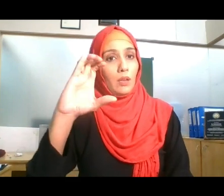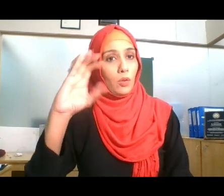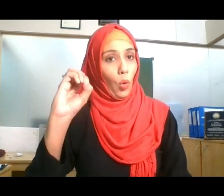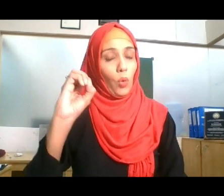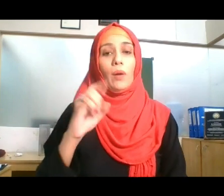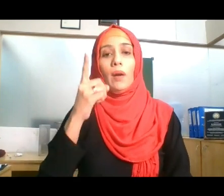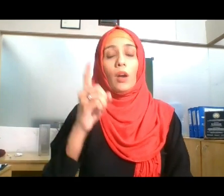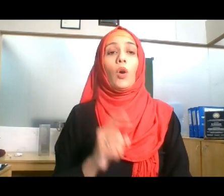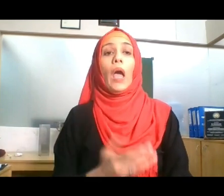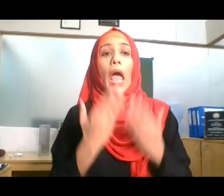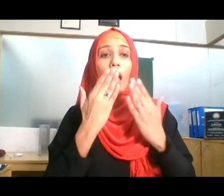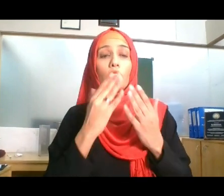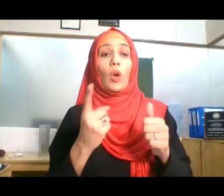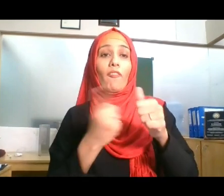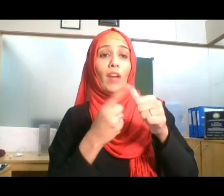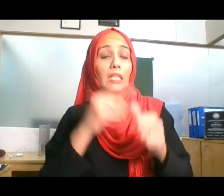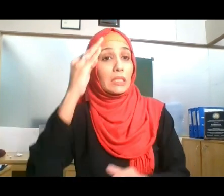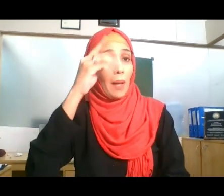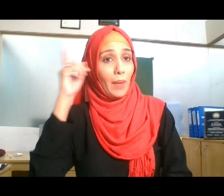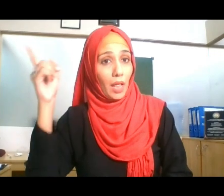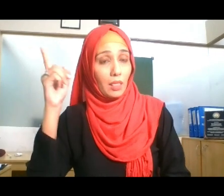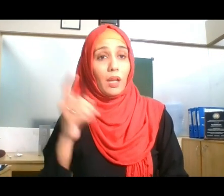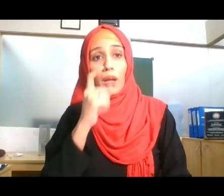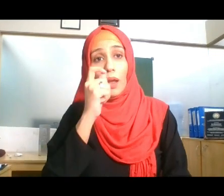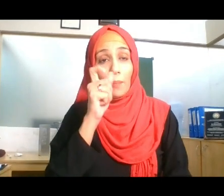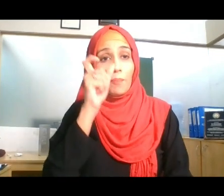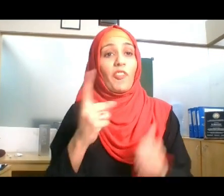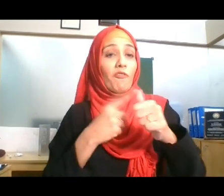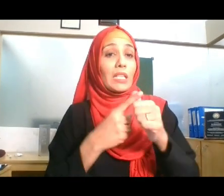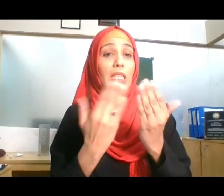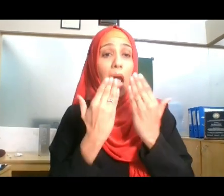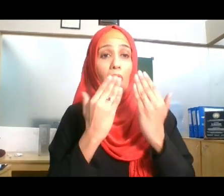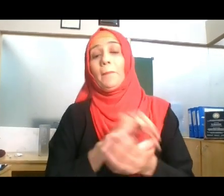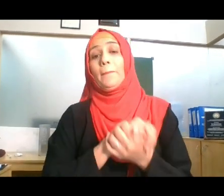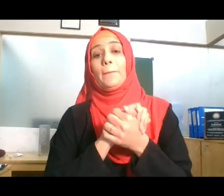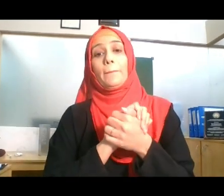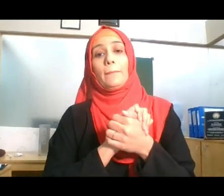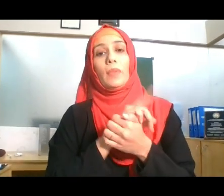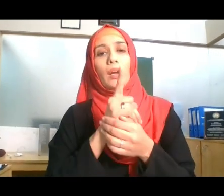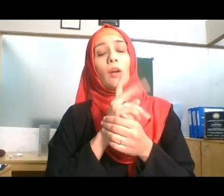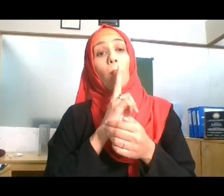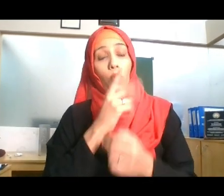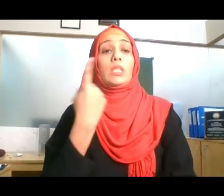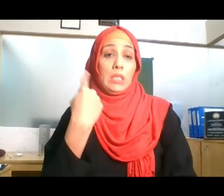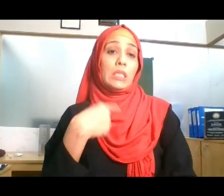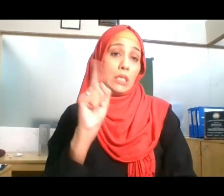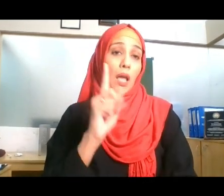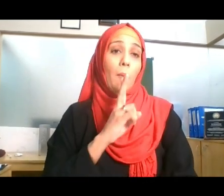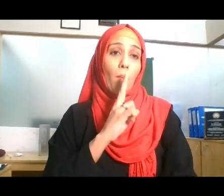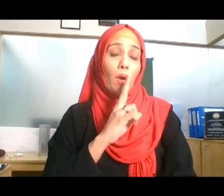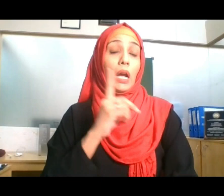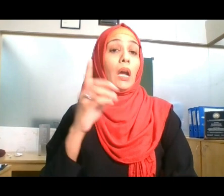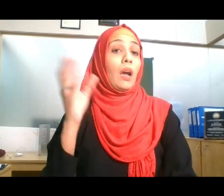Education Ministry in Islamabad with Shafqat Mahmood Saab, there was a clear acknowledgement that the